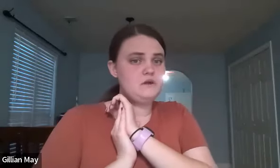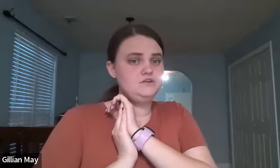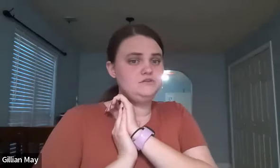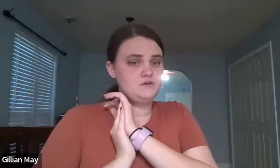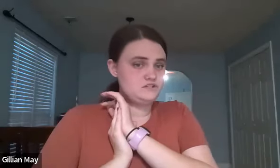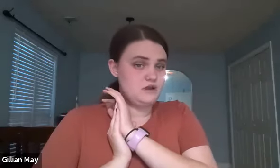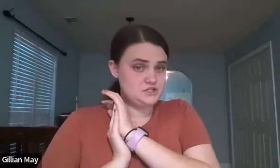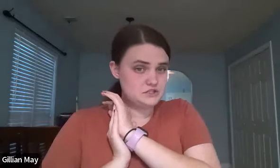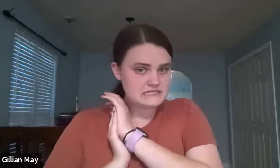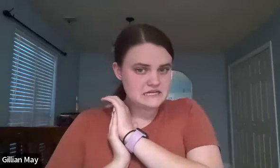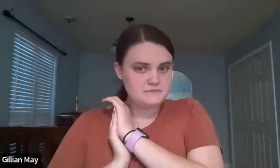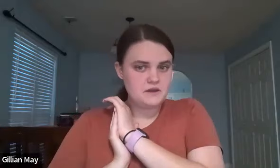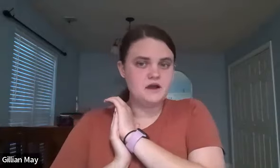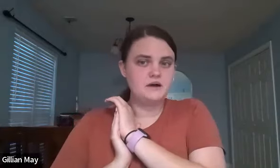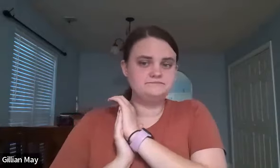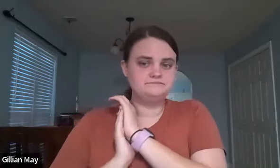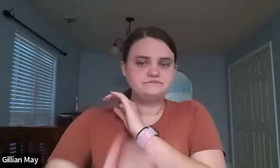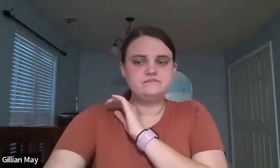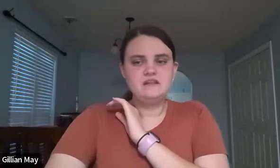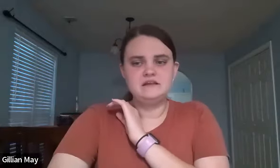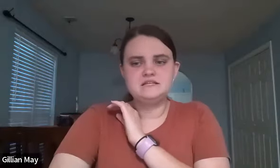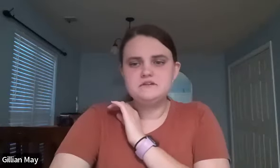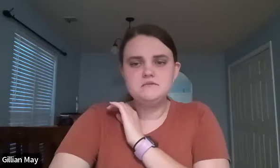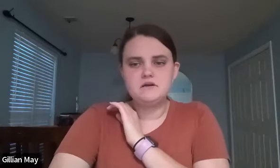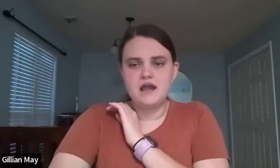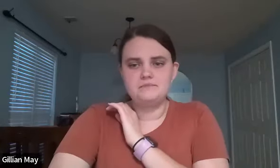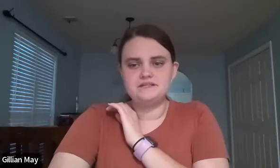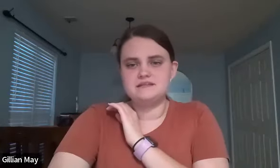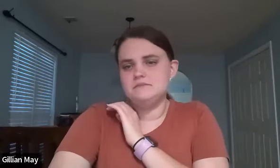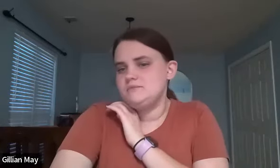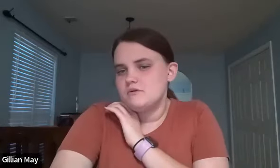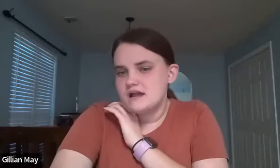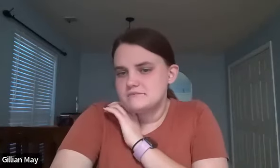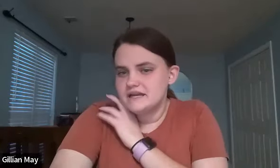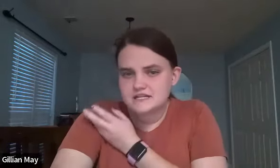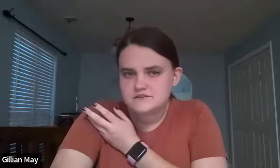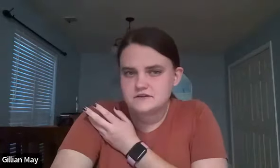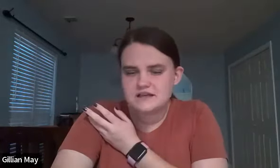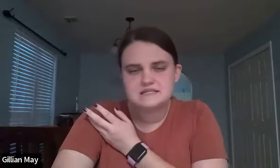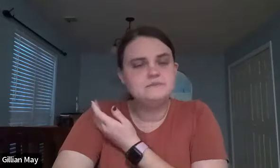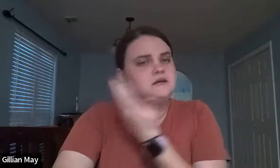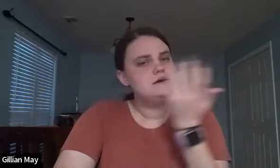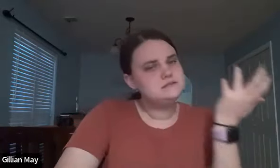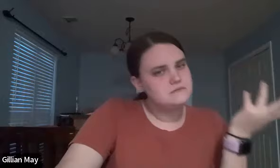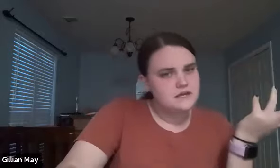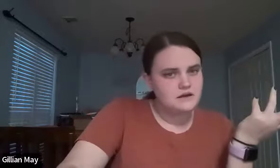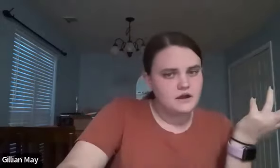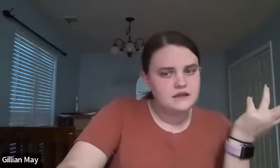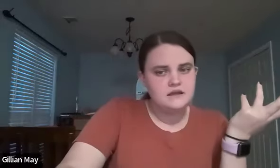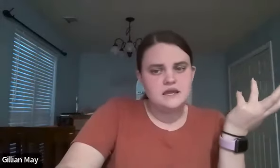way you can also add your last name. Typically what will happen is some people might ask you for your last name. Some may not.